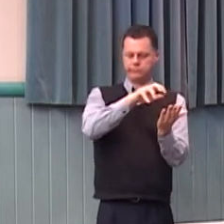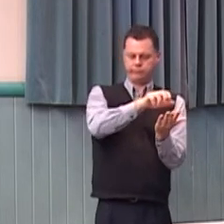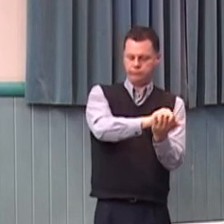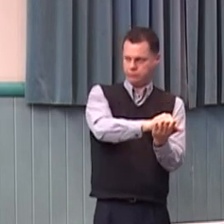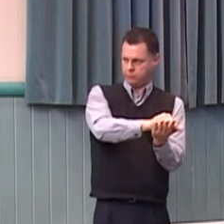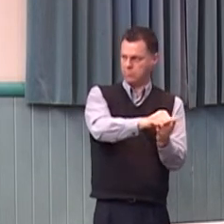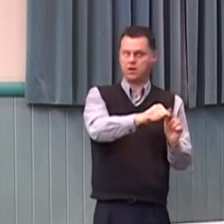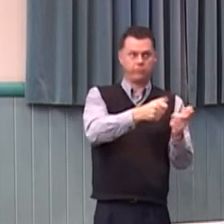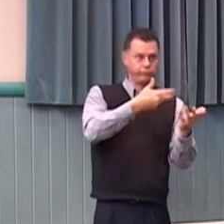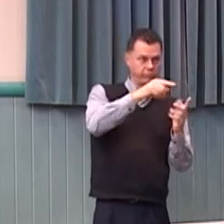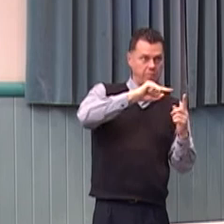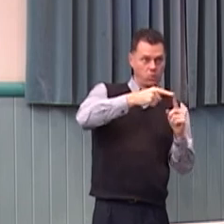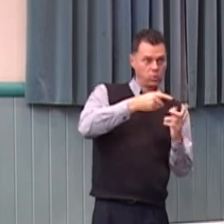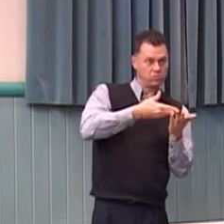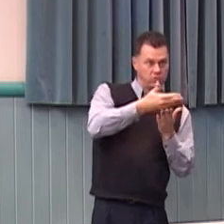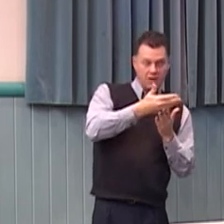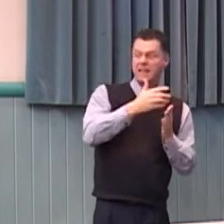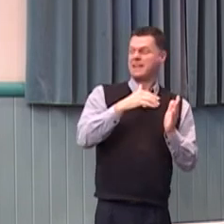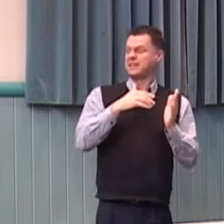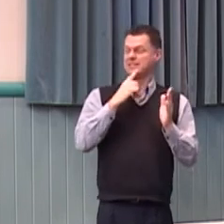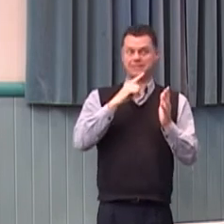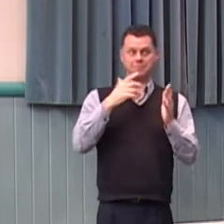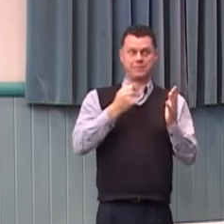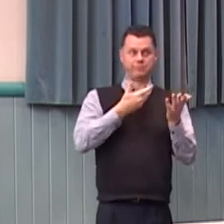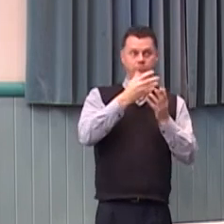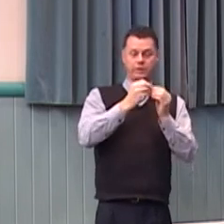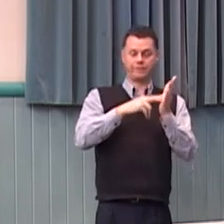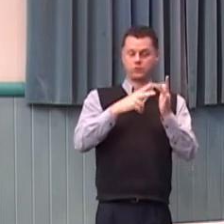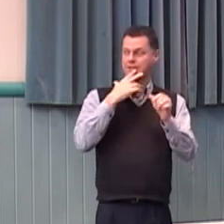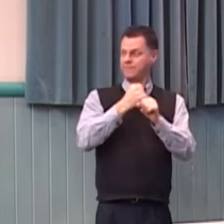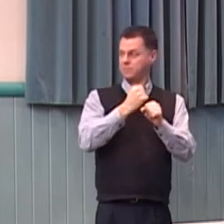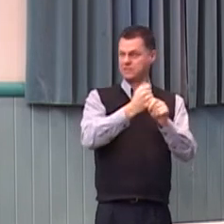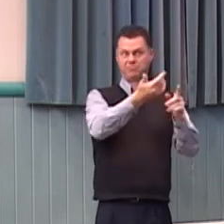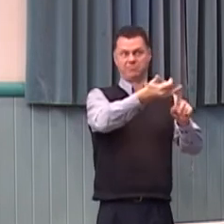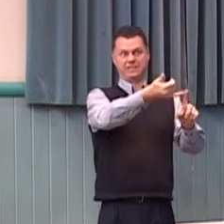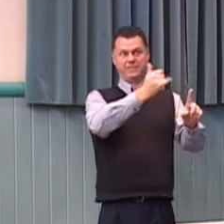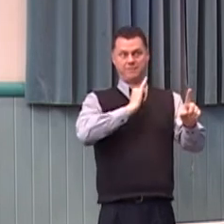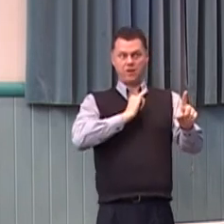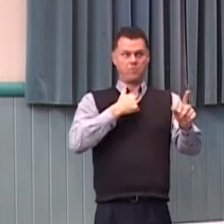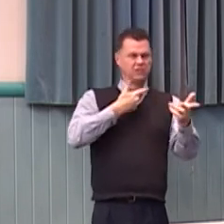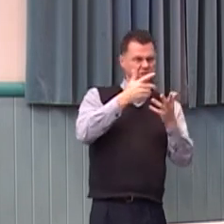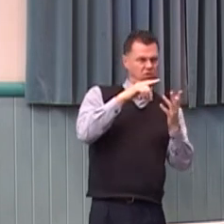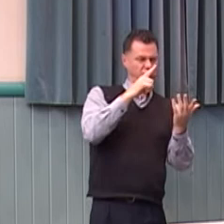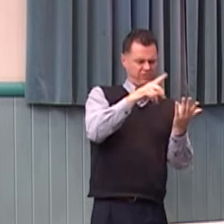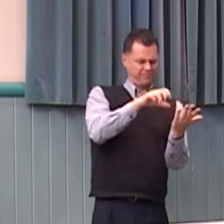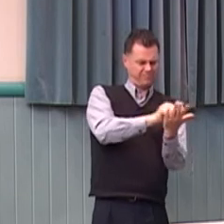in the process of doing at the moment, just to see how we do that, who we need to speak to, what kind of authority we